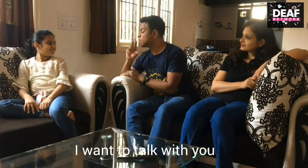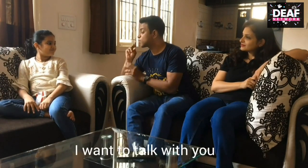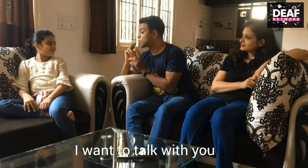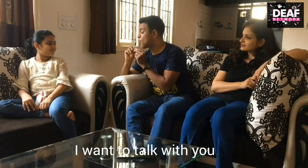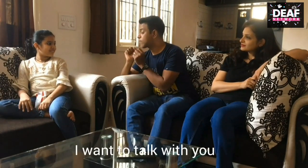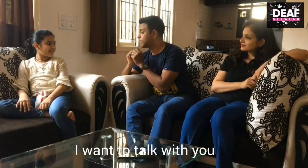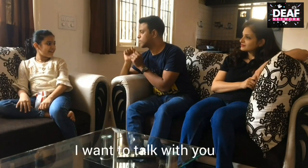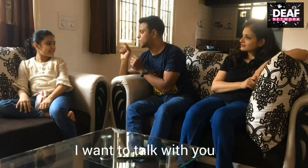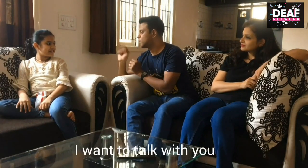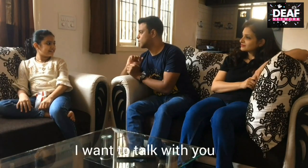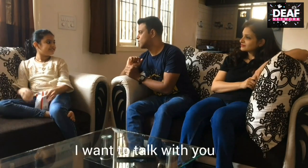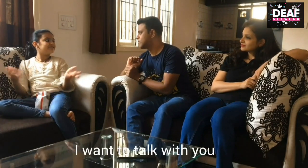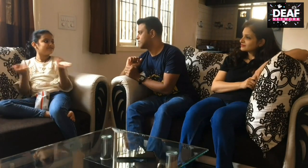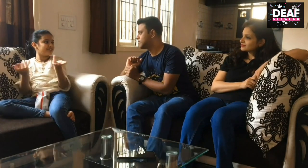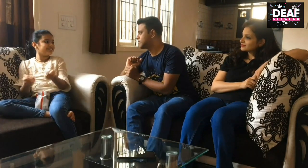I want to talk with you.